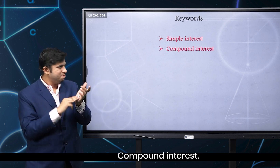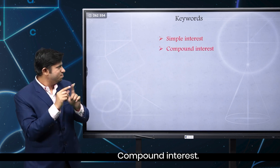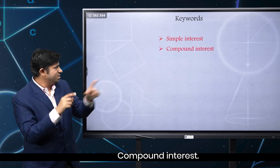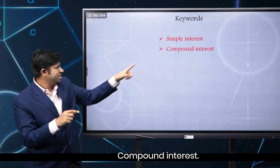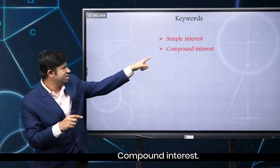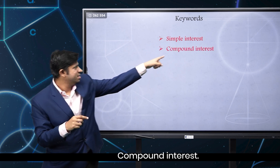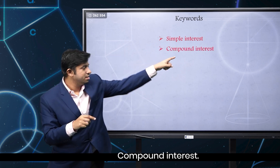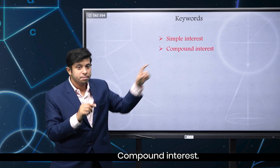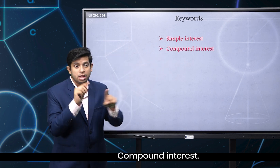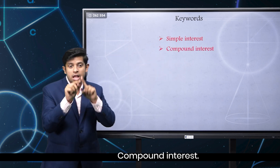compound interest,